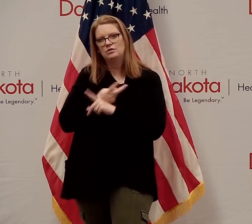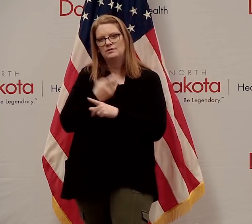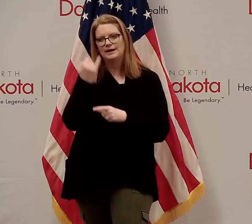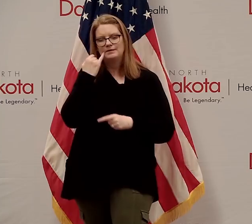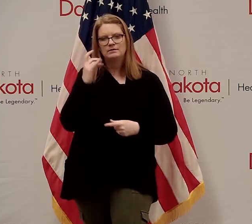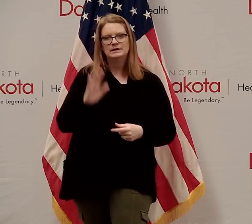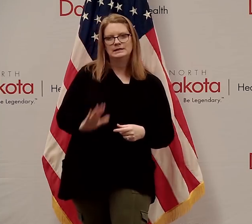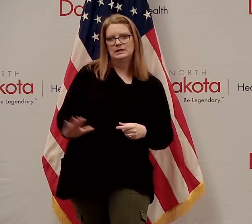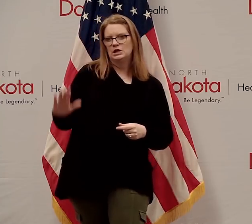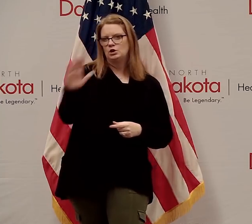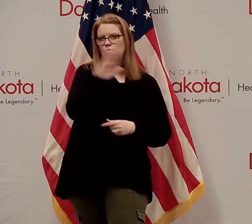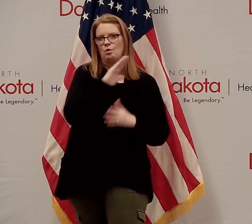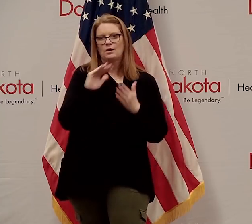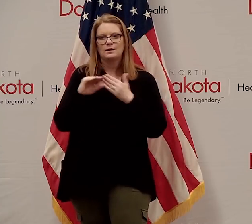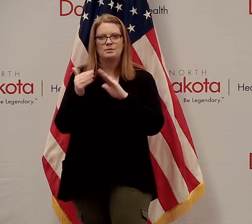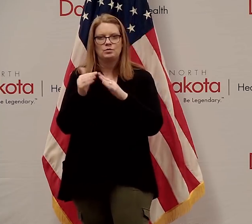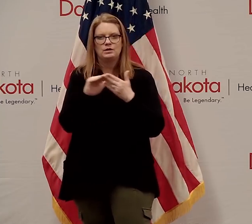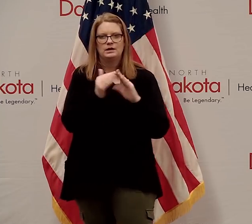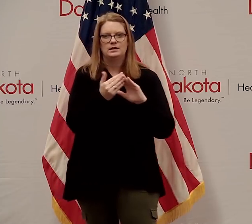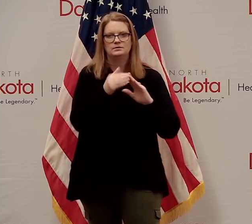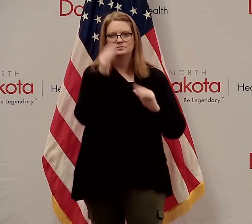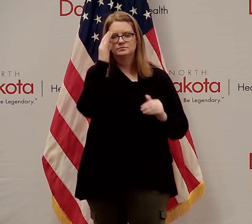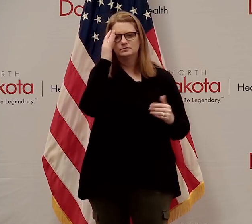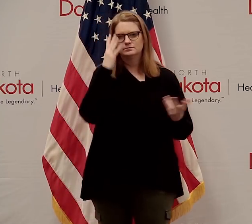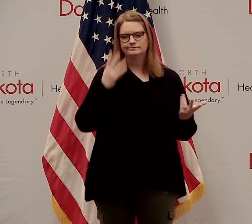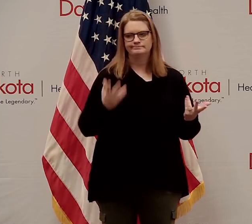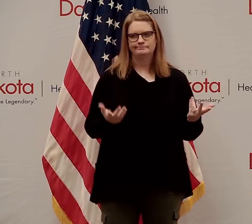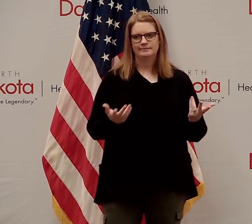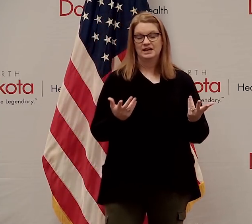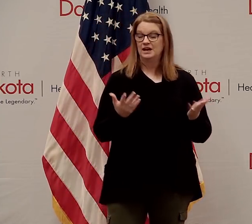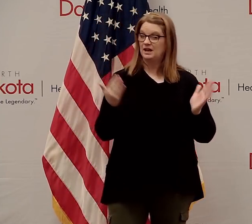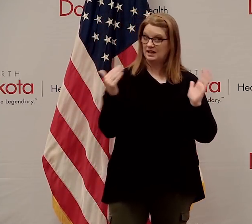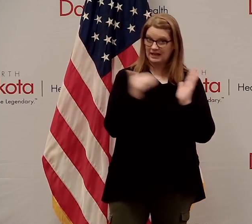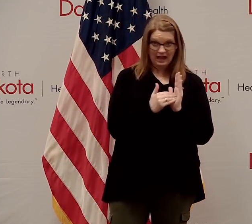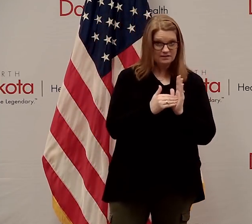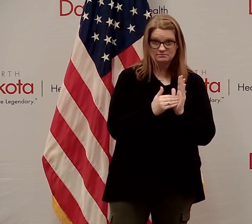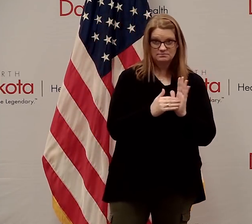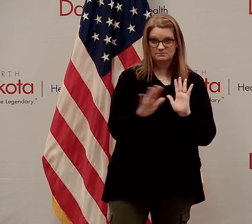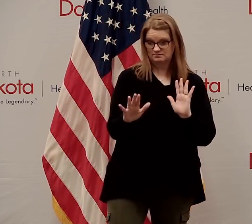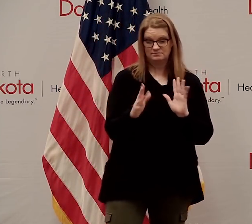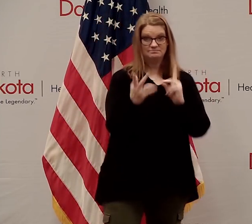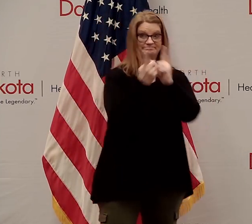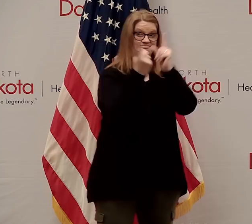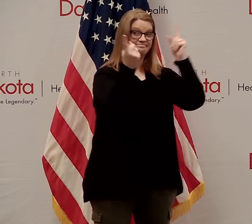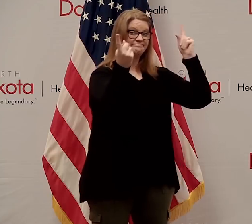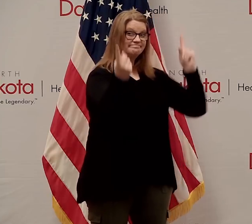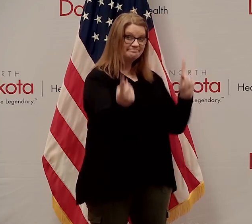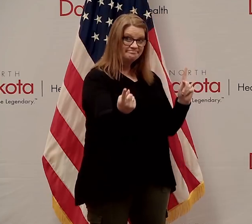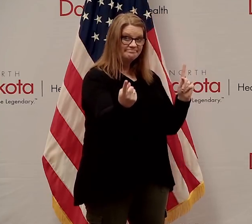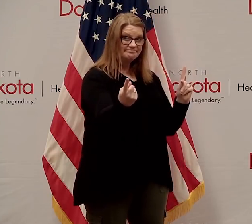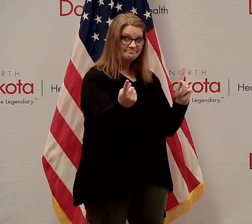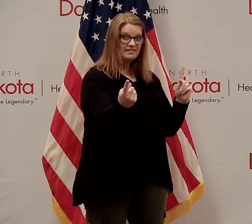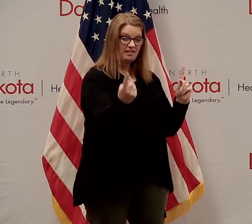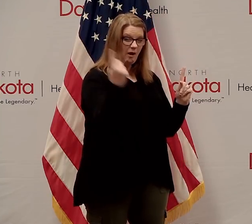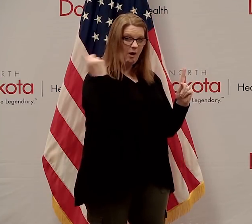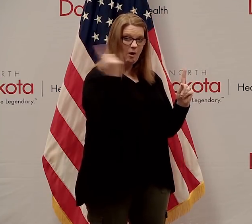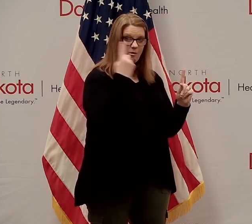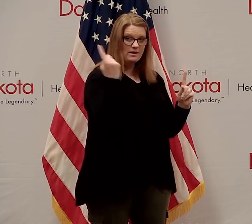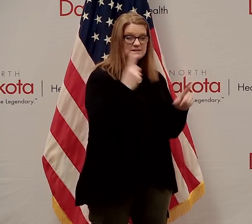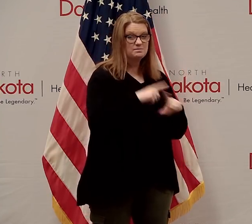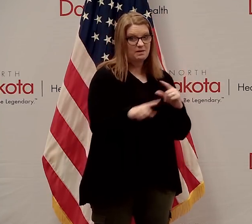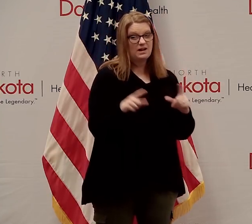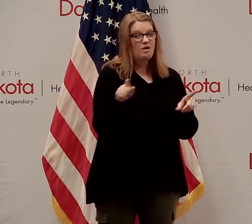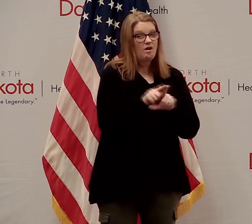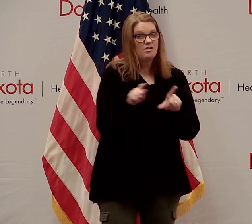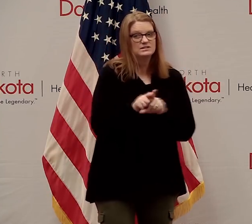your community. But we, again, practicing the physical distancing, we should just assume that